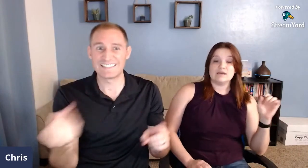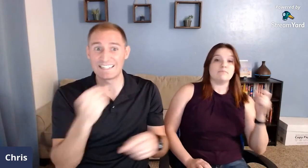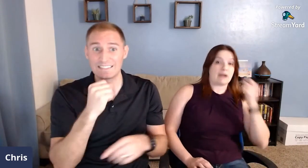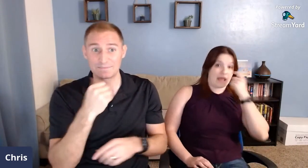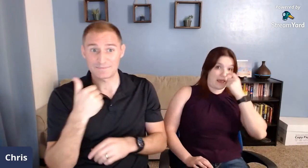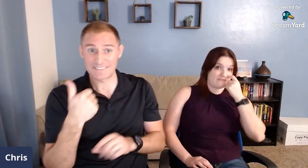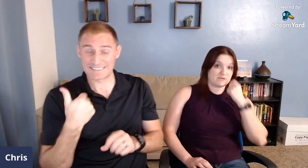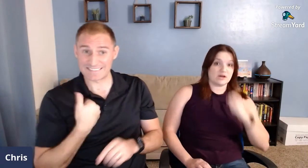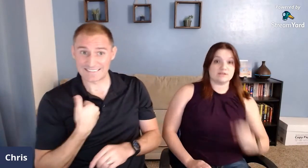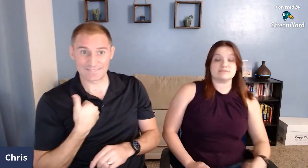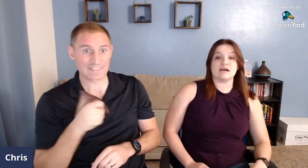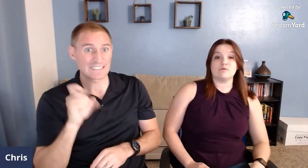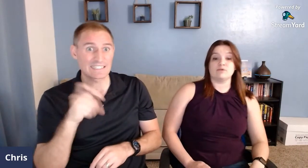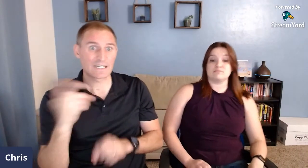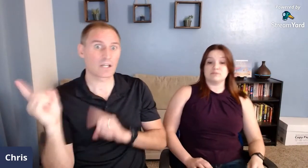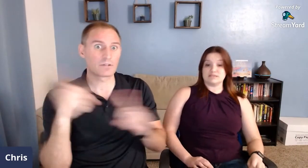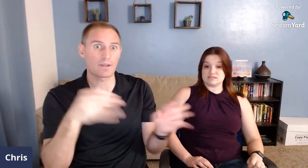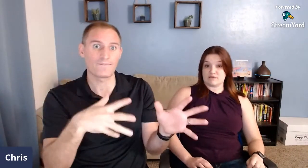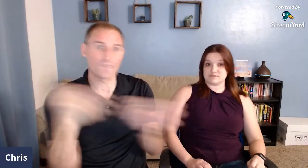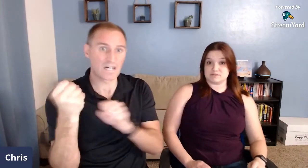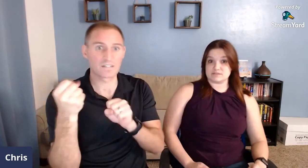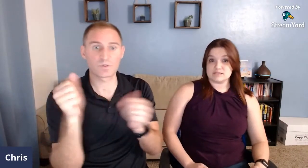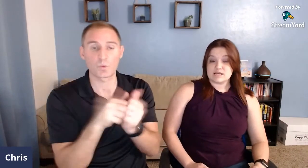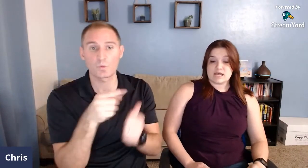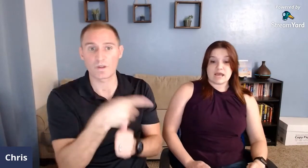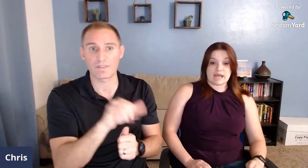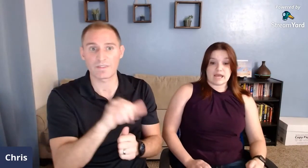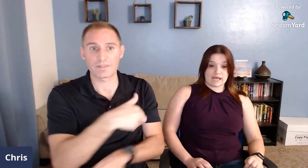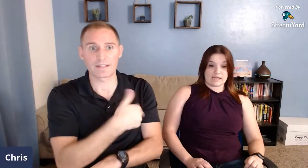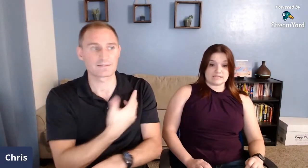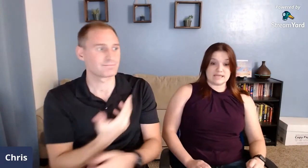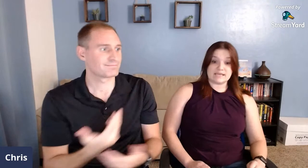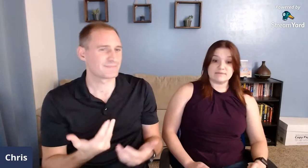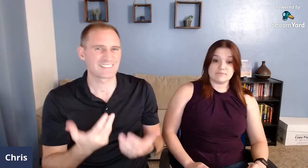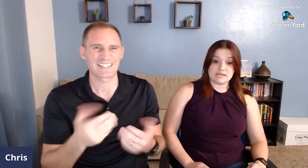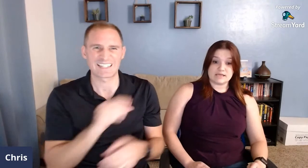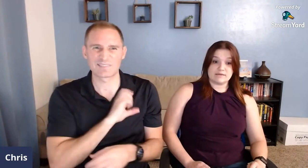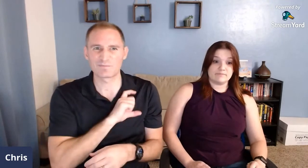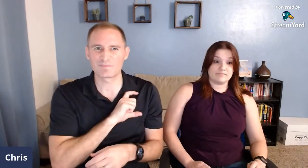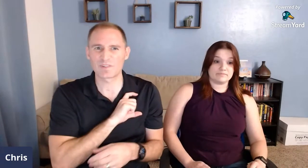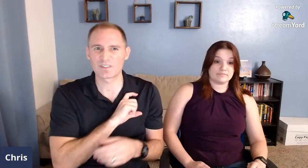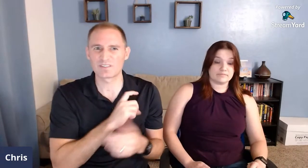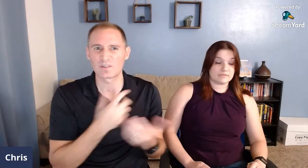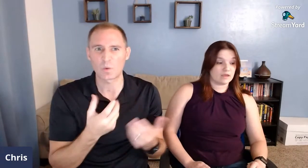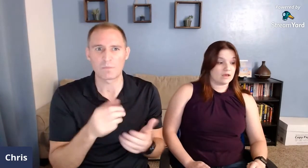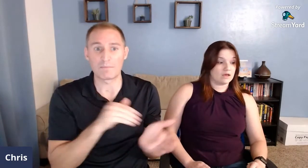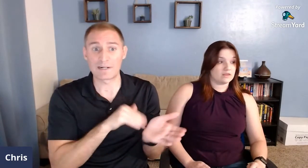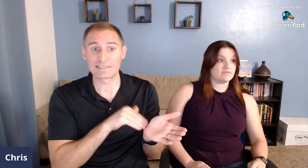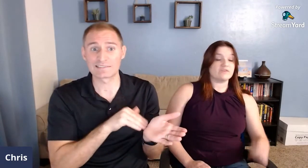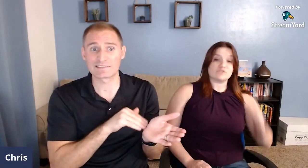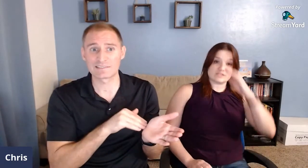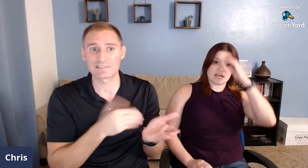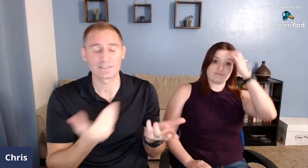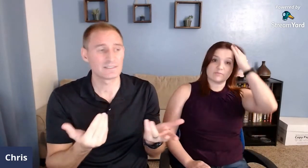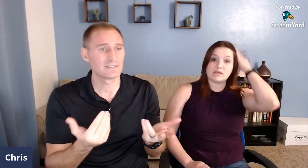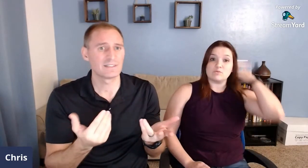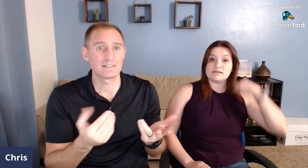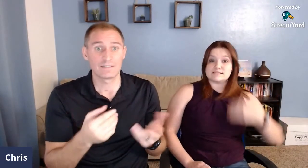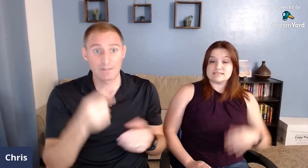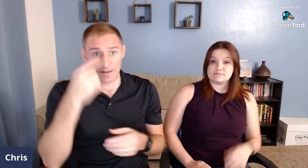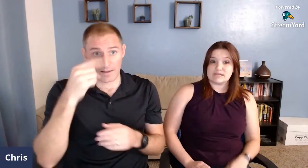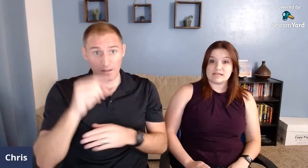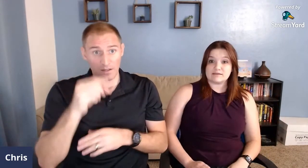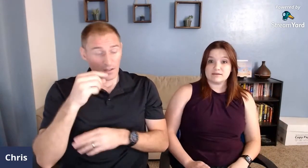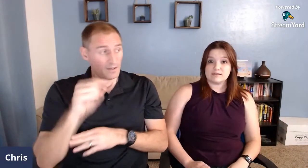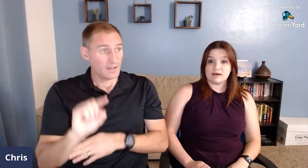paramedic, but I have been on site with police officers. And it can be, the very first time for me